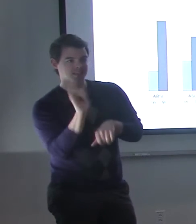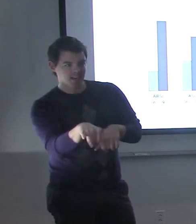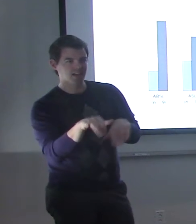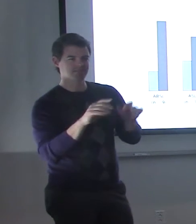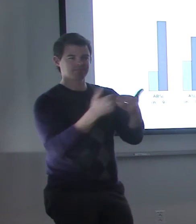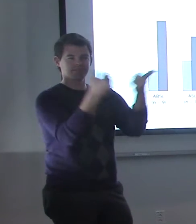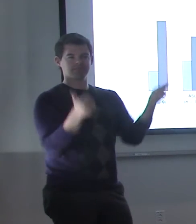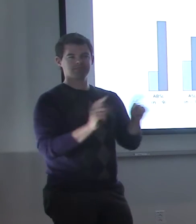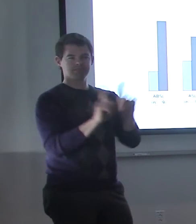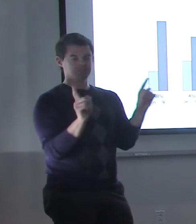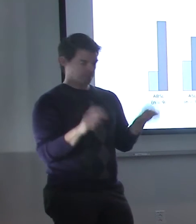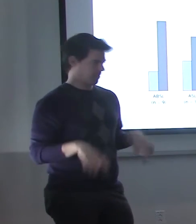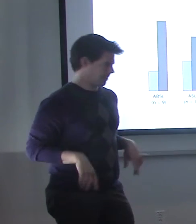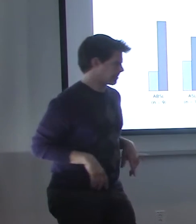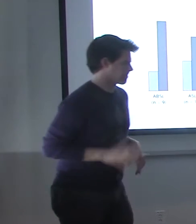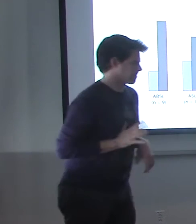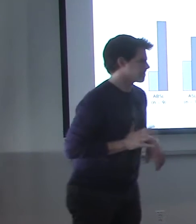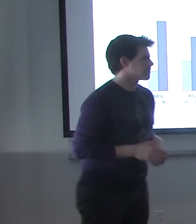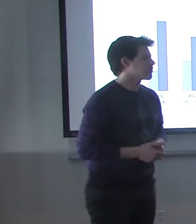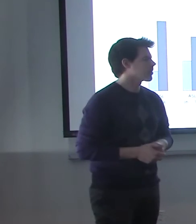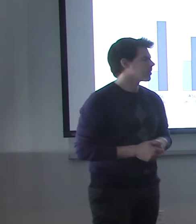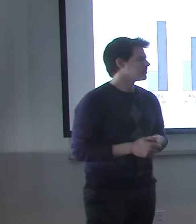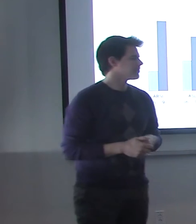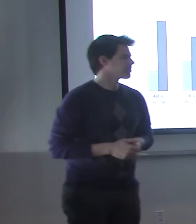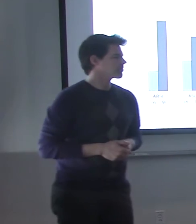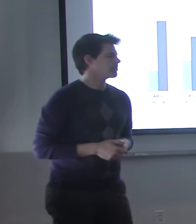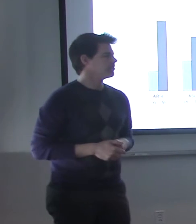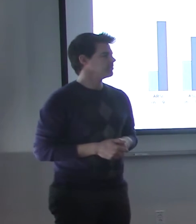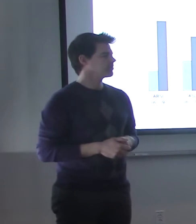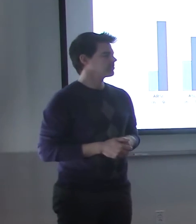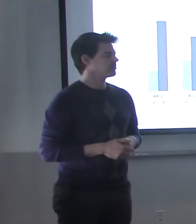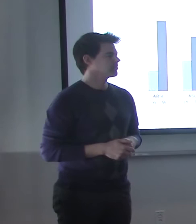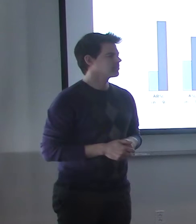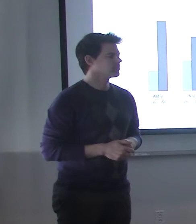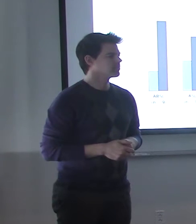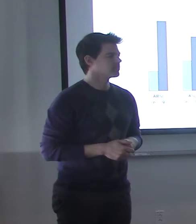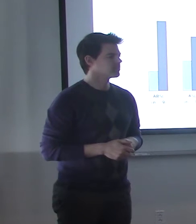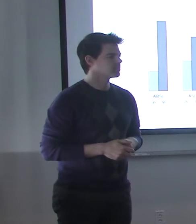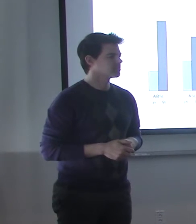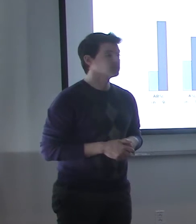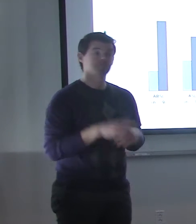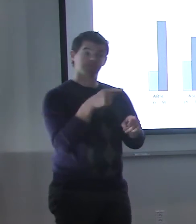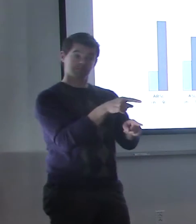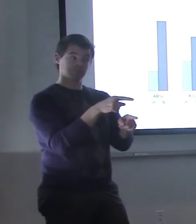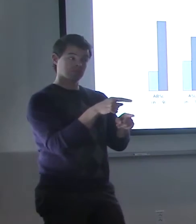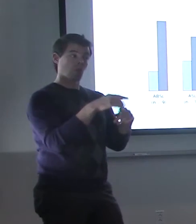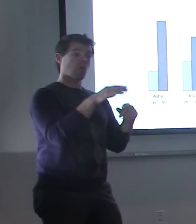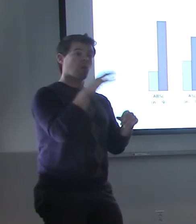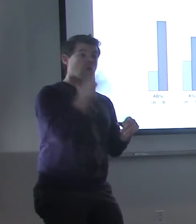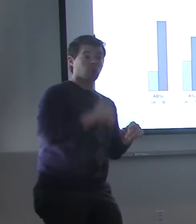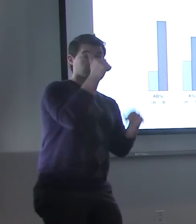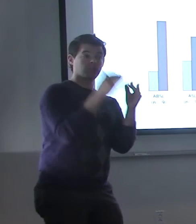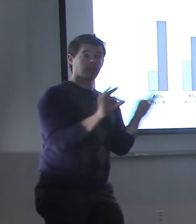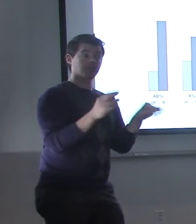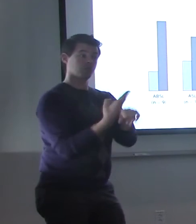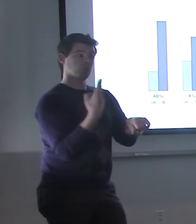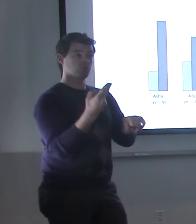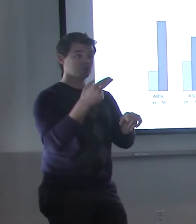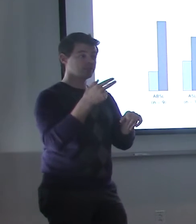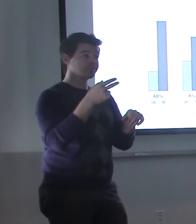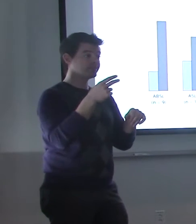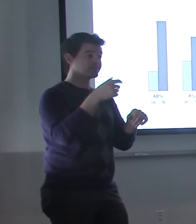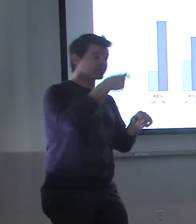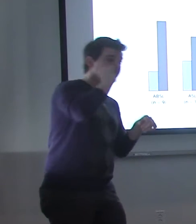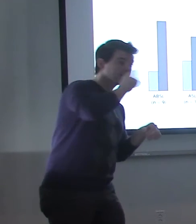And she found, interestingly, that the historical depth of the language didn't really matter so much. So